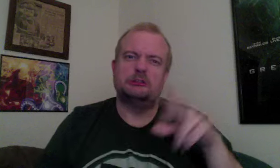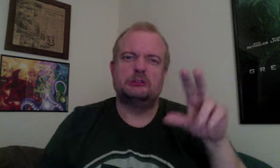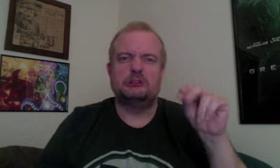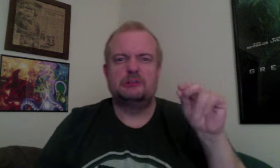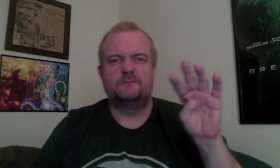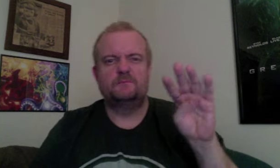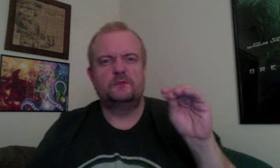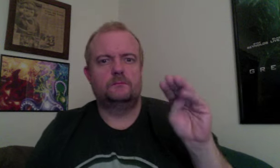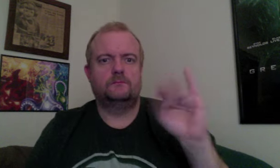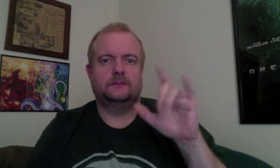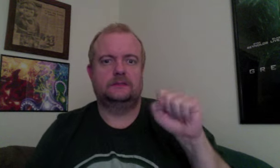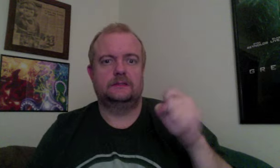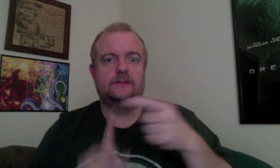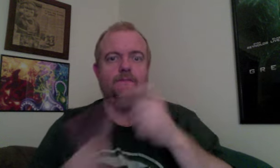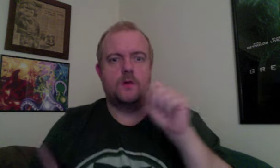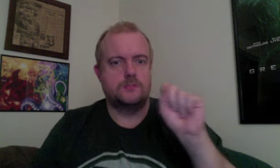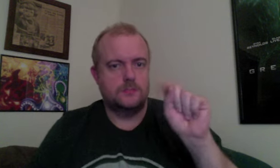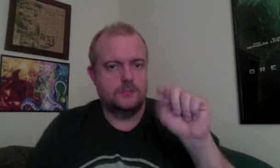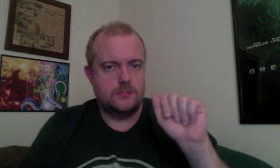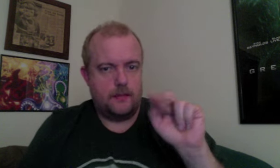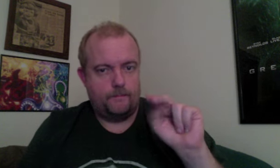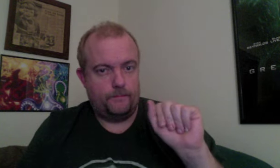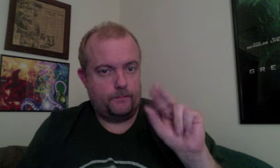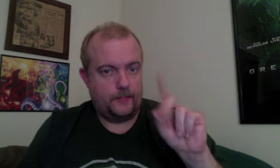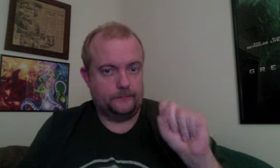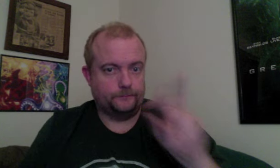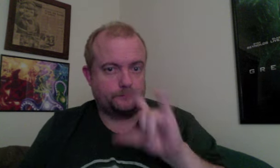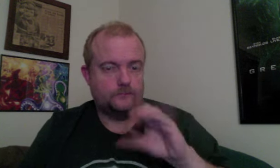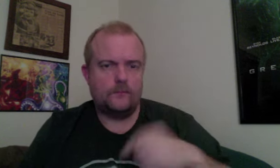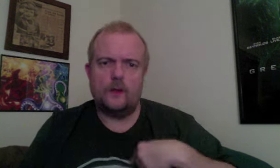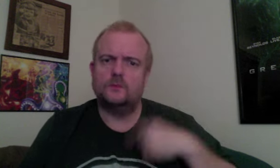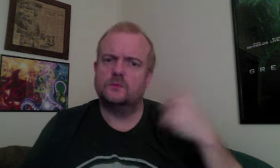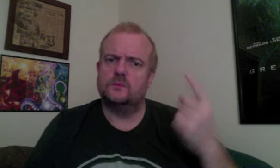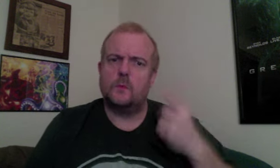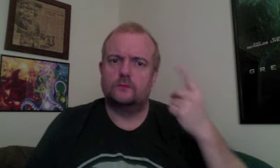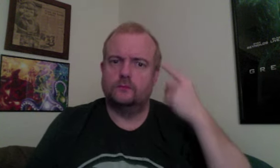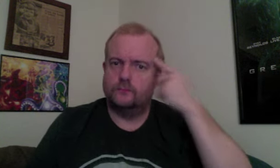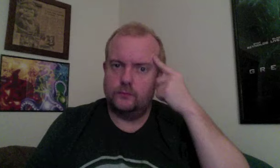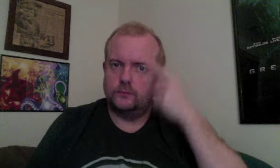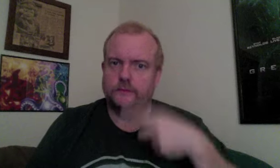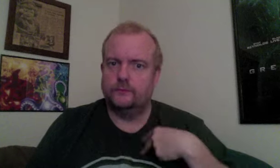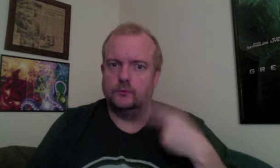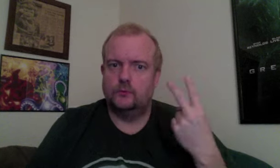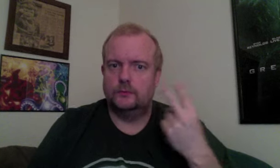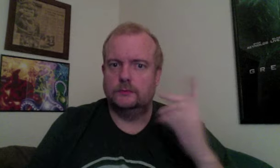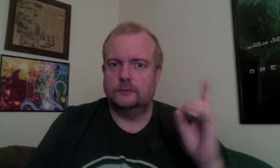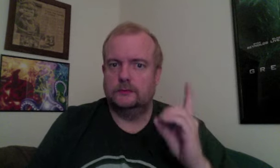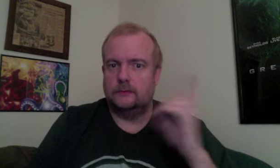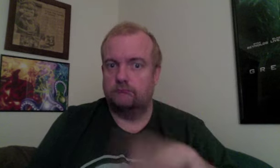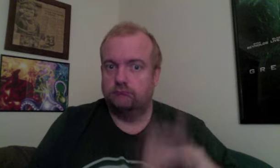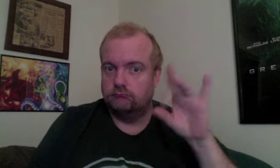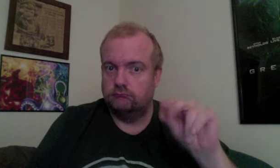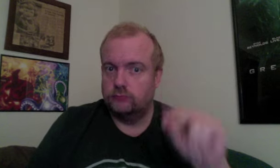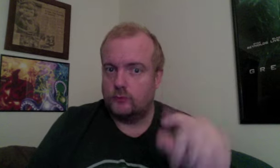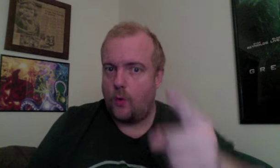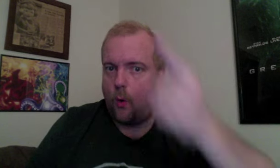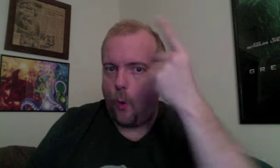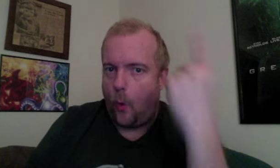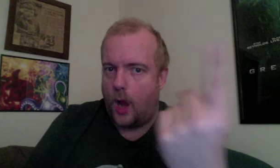And became a shell of a man. A burnt out, desolate man. A man haunted by